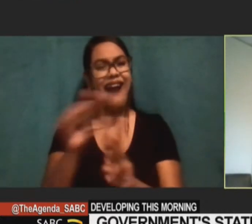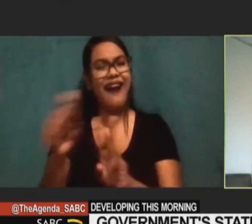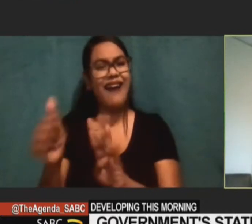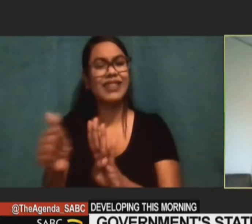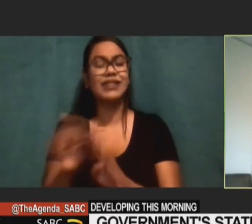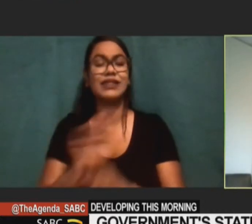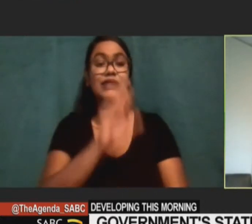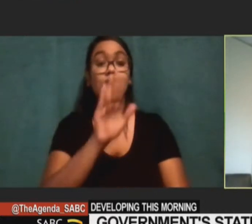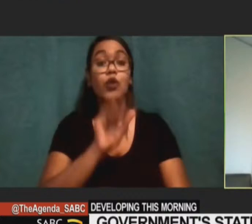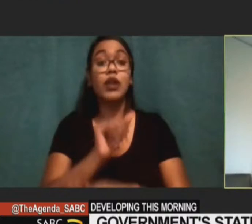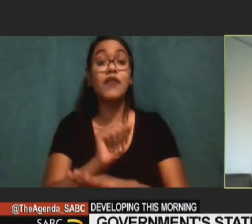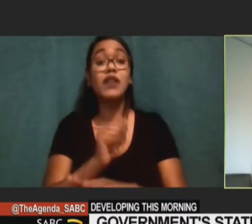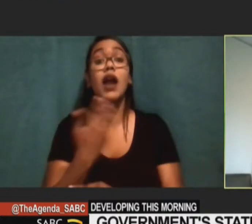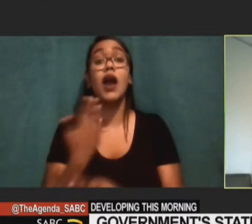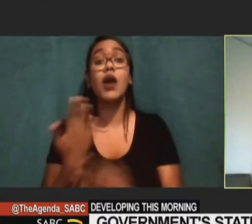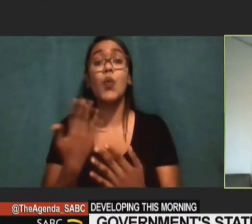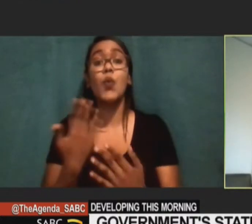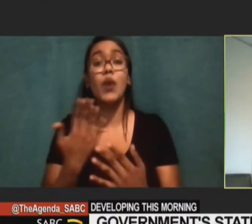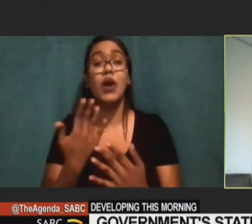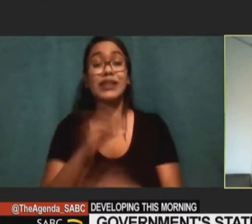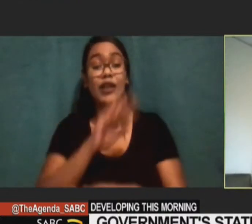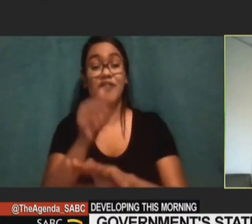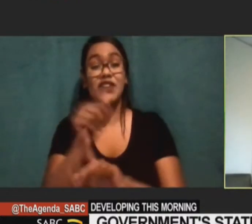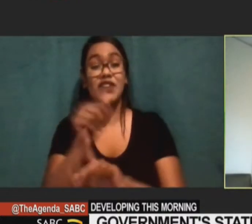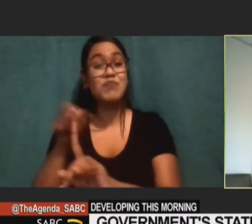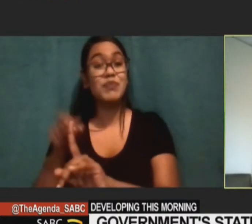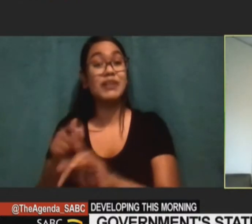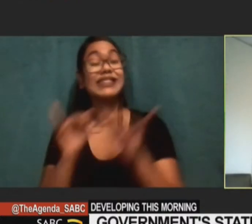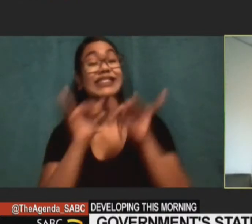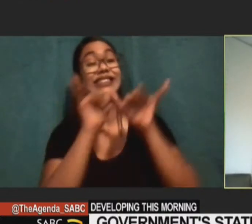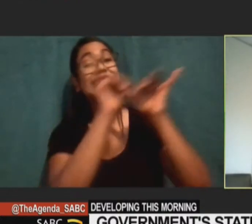other capitals around the world.